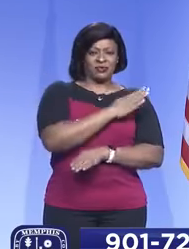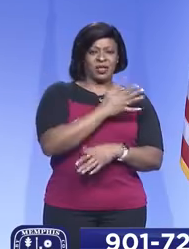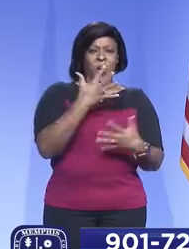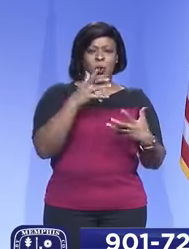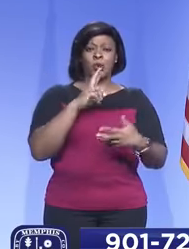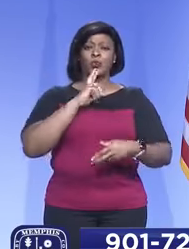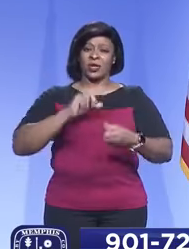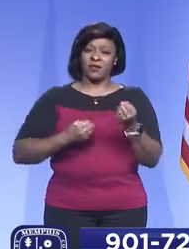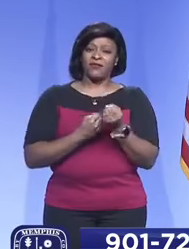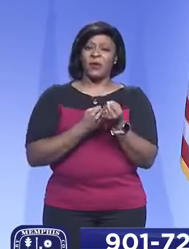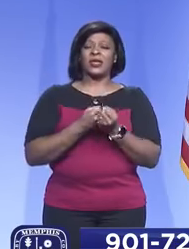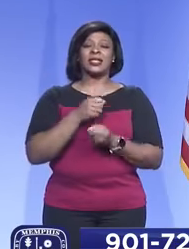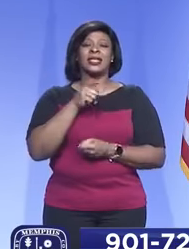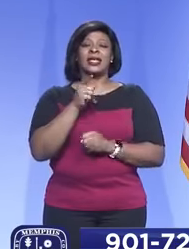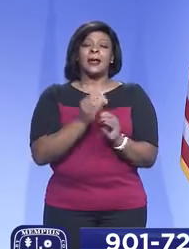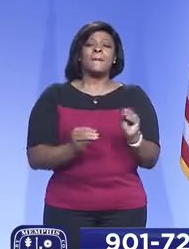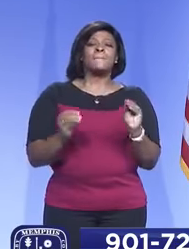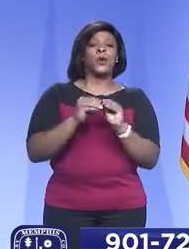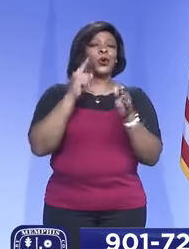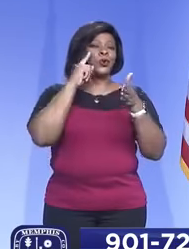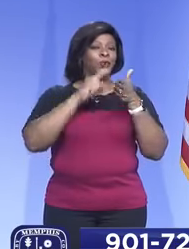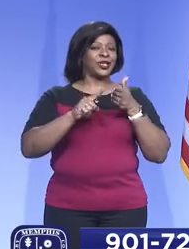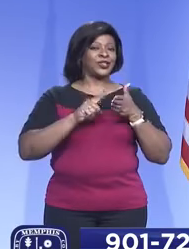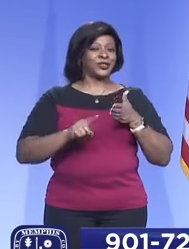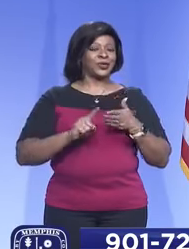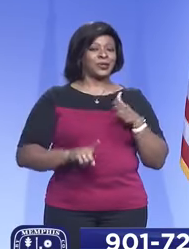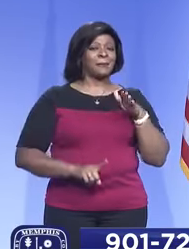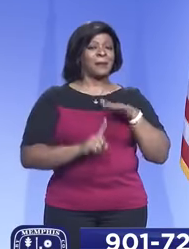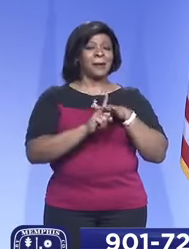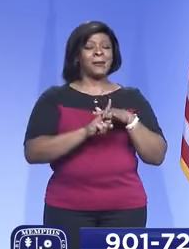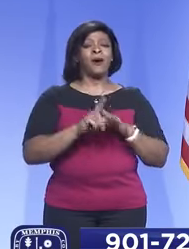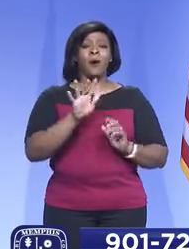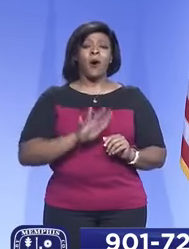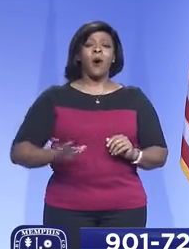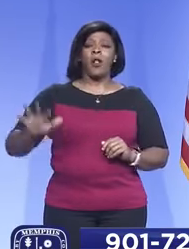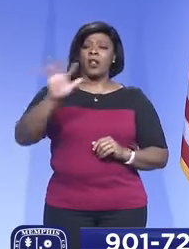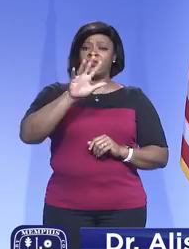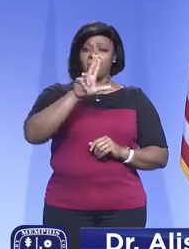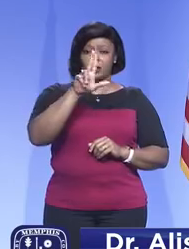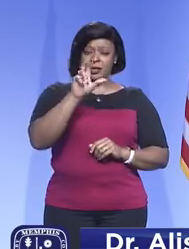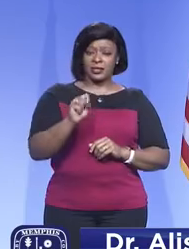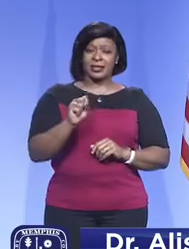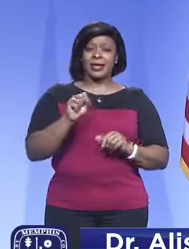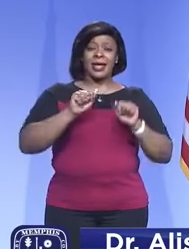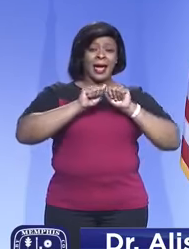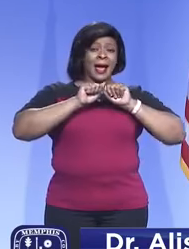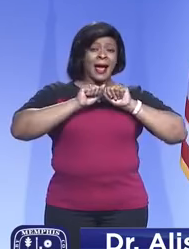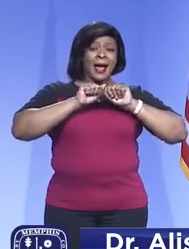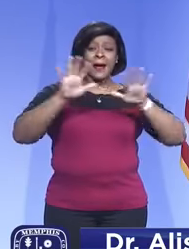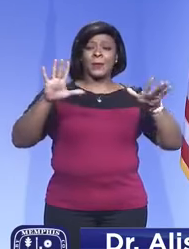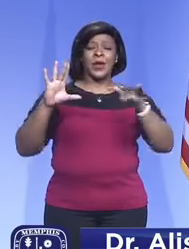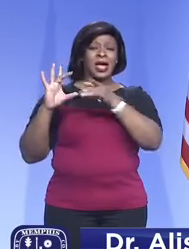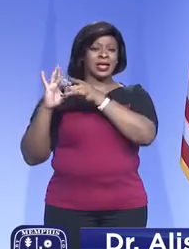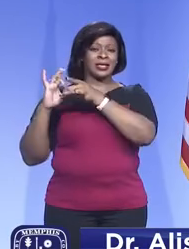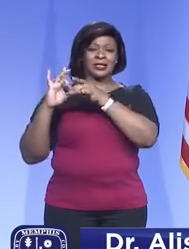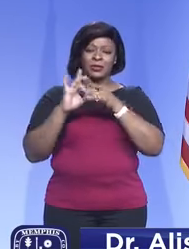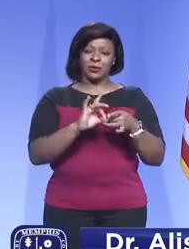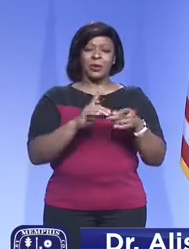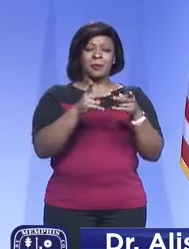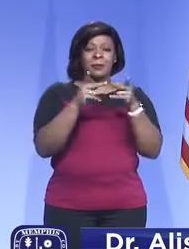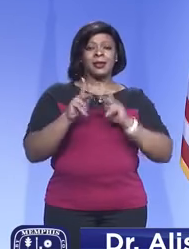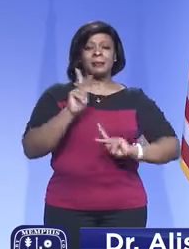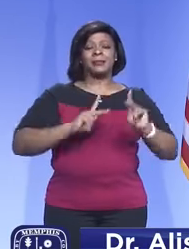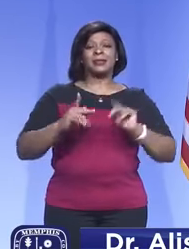to reinforce it because there's more research. We know that across the United States, outbreaks are associated with places where